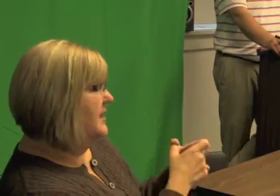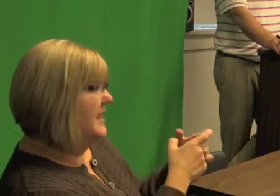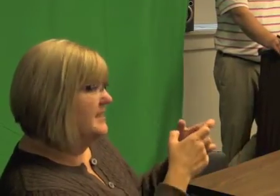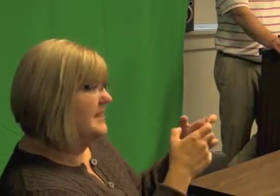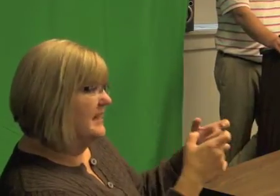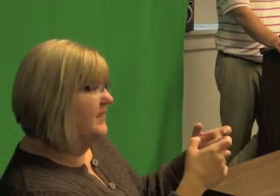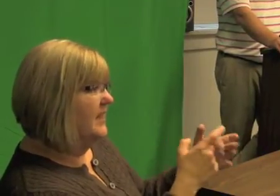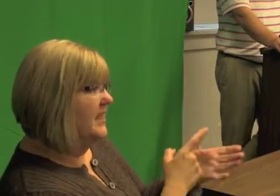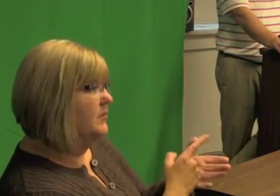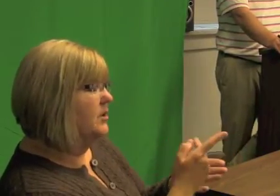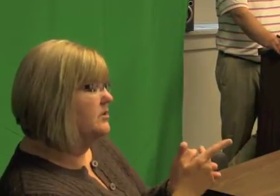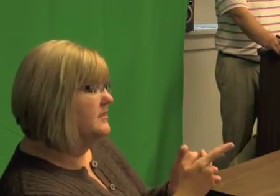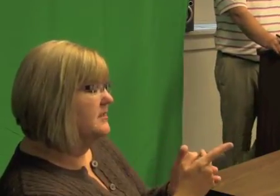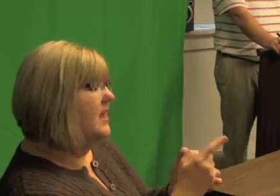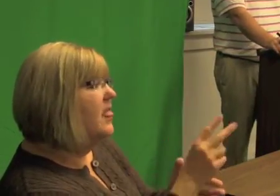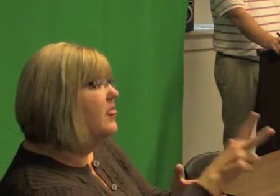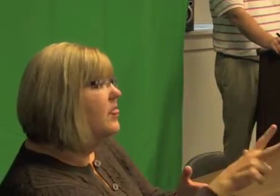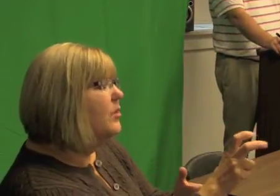$300.